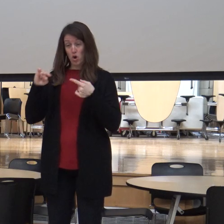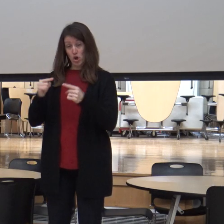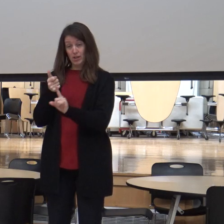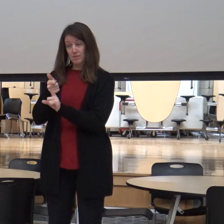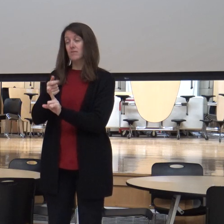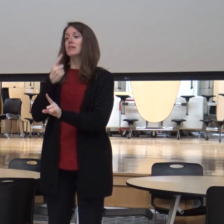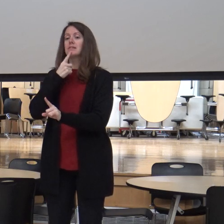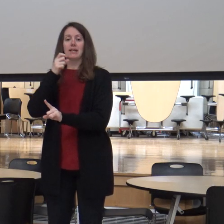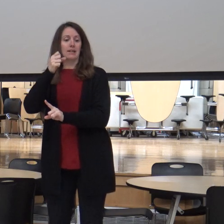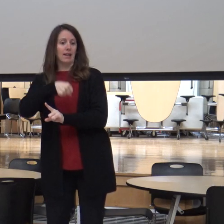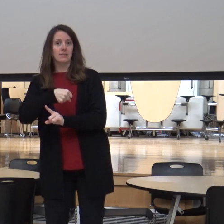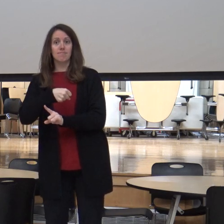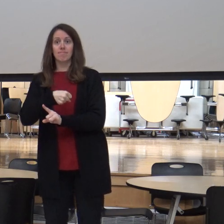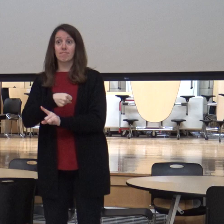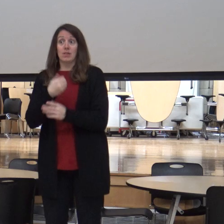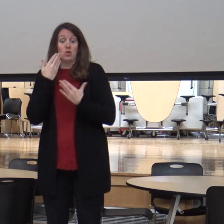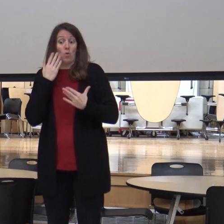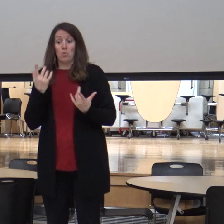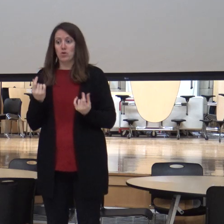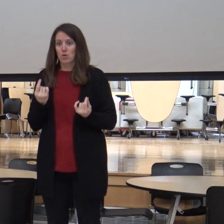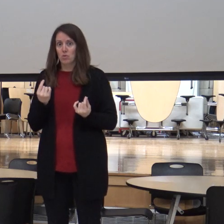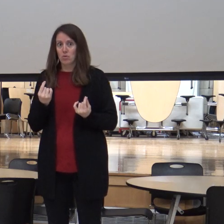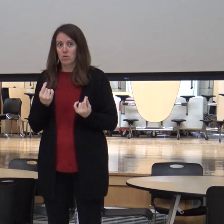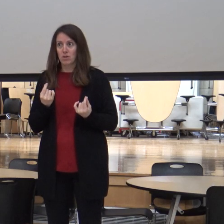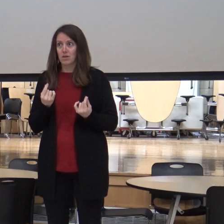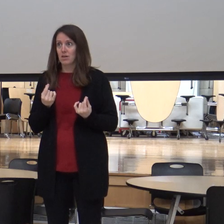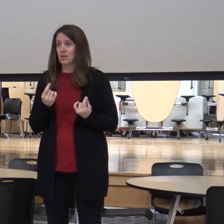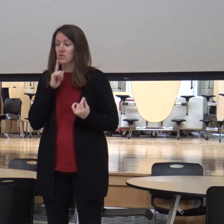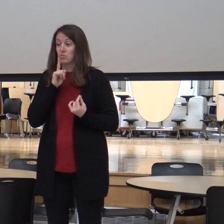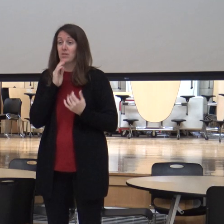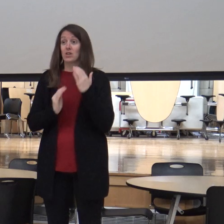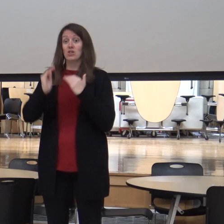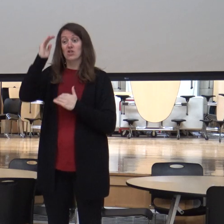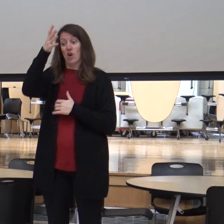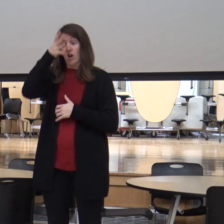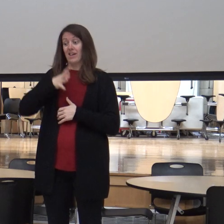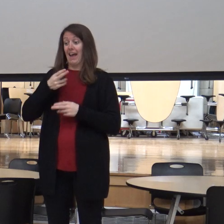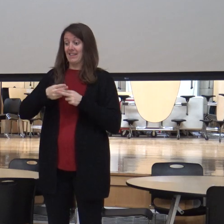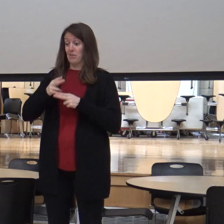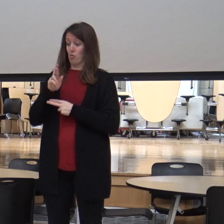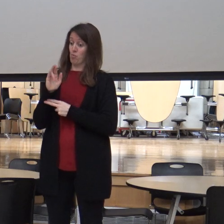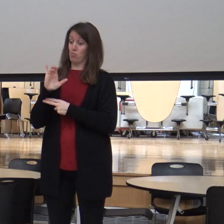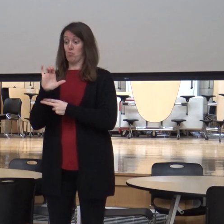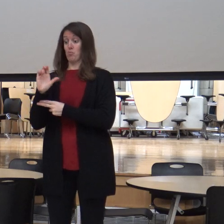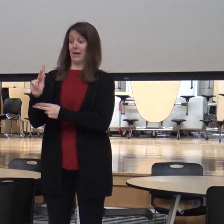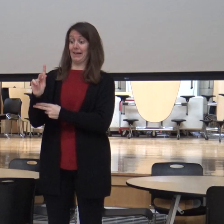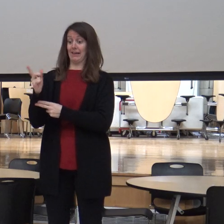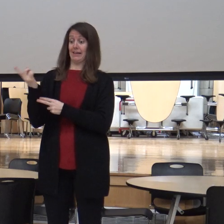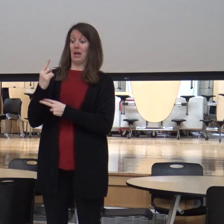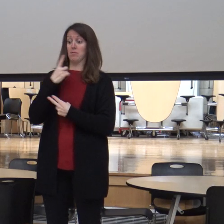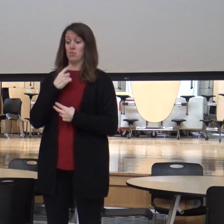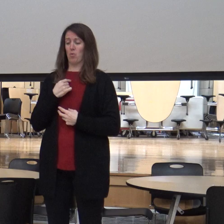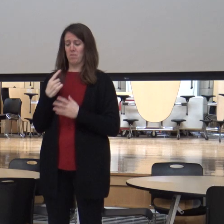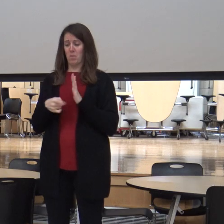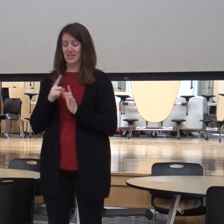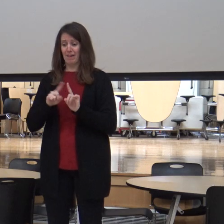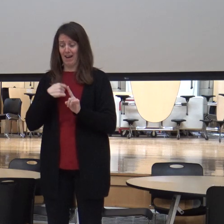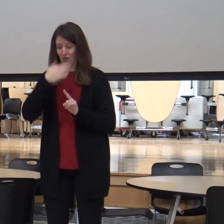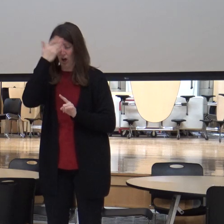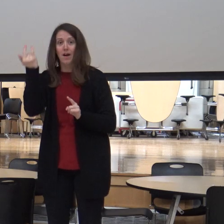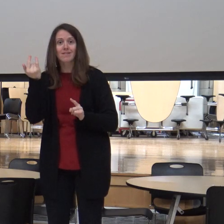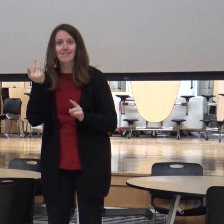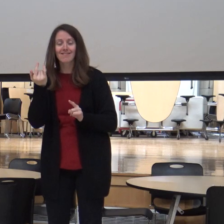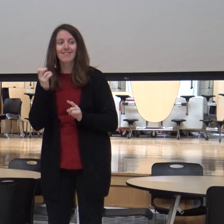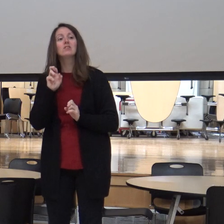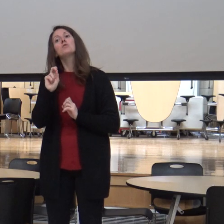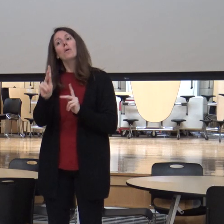said yes, I have no idea what to do. This really tall guy named Rick came and told us one time, and I don't know, I forgot. That's okay, they're